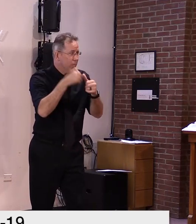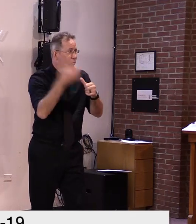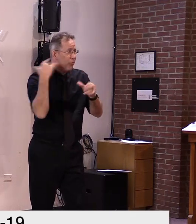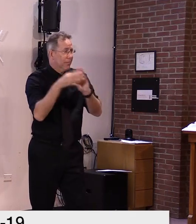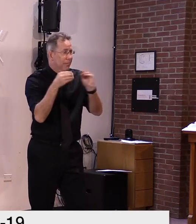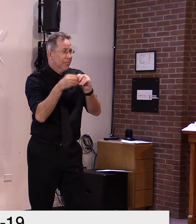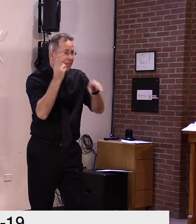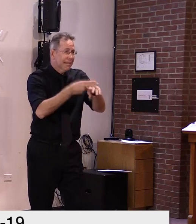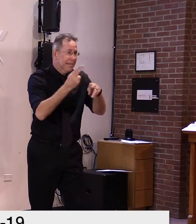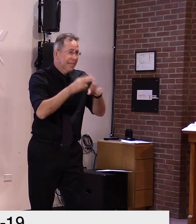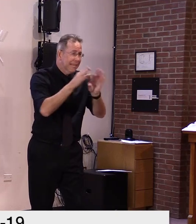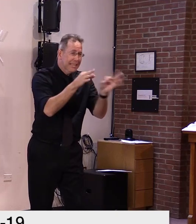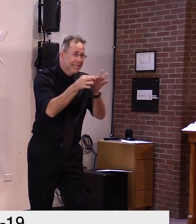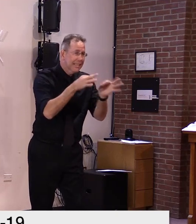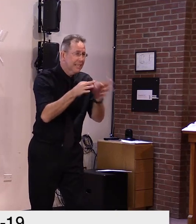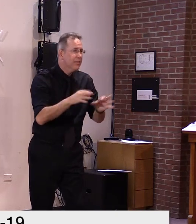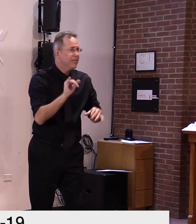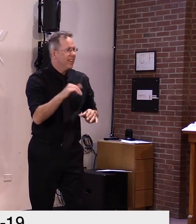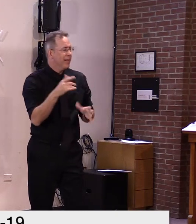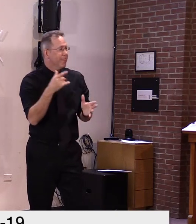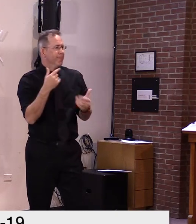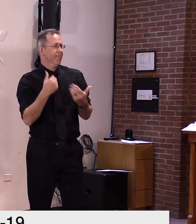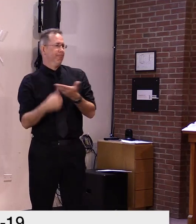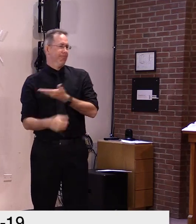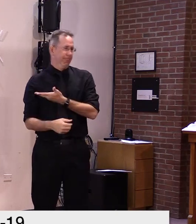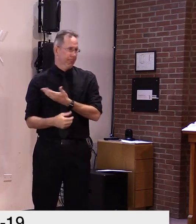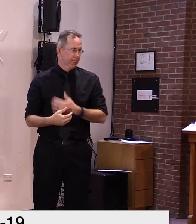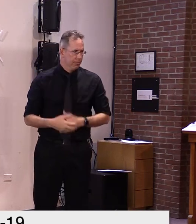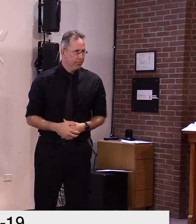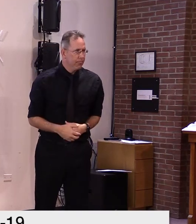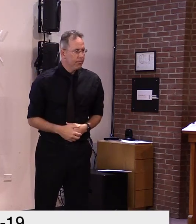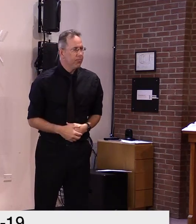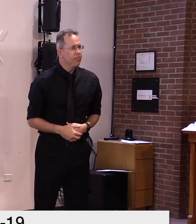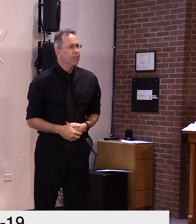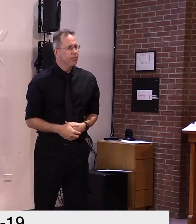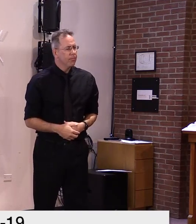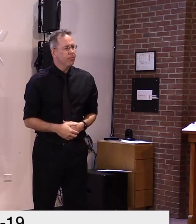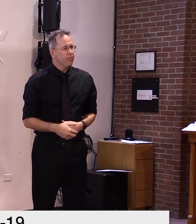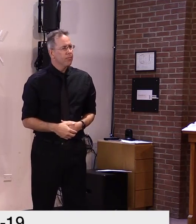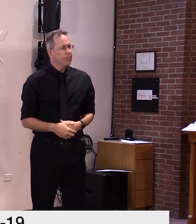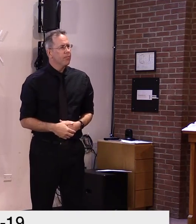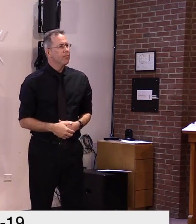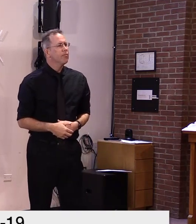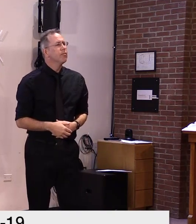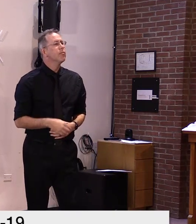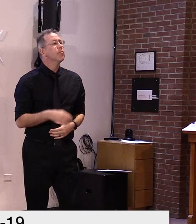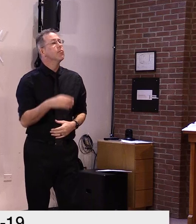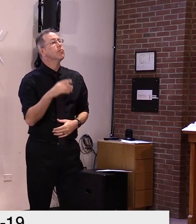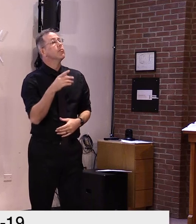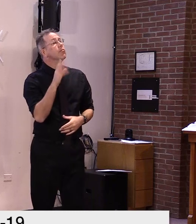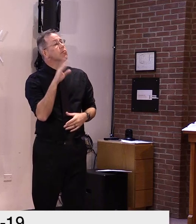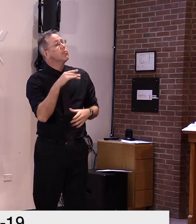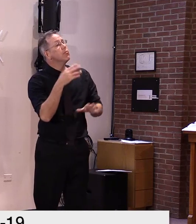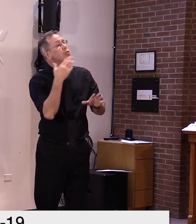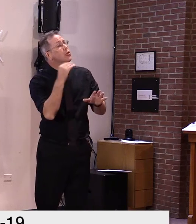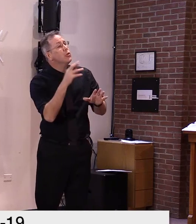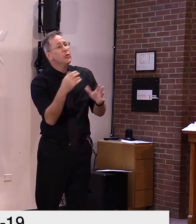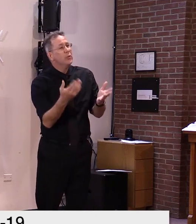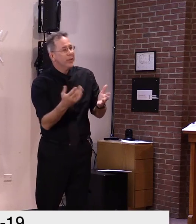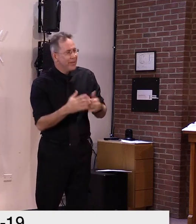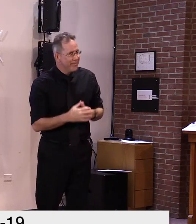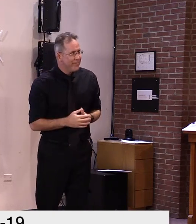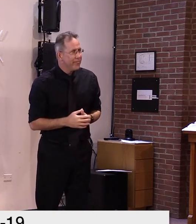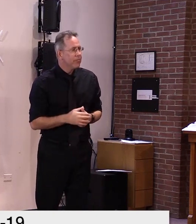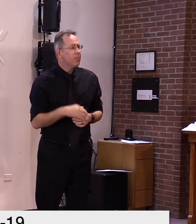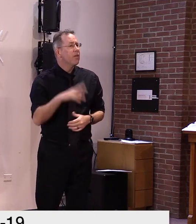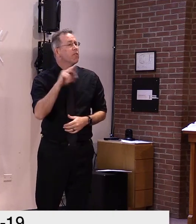our case counts. All of that being said, we are still the lowest state per capita for a 7-day